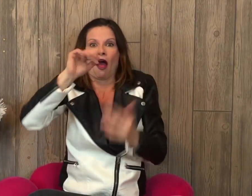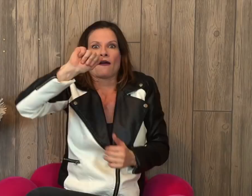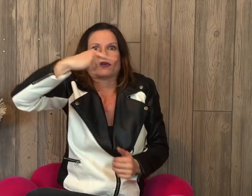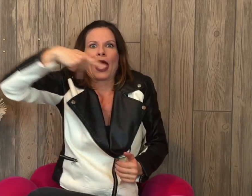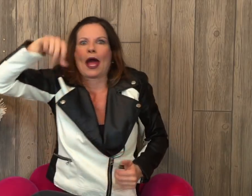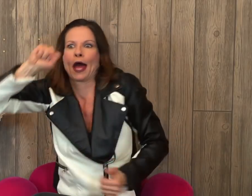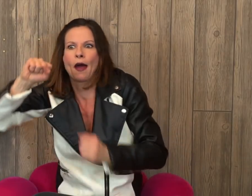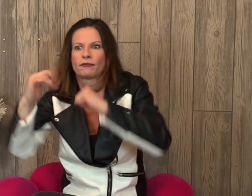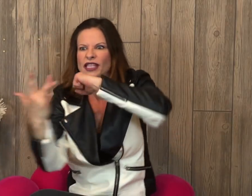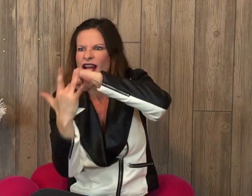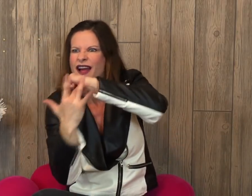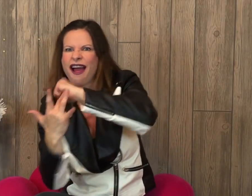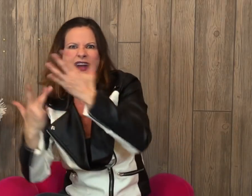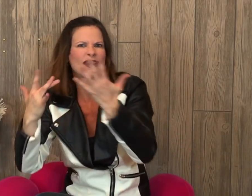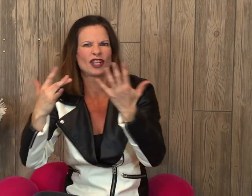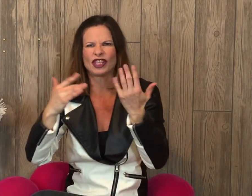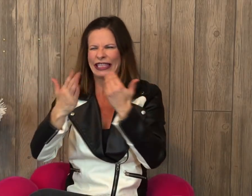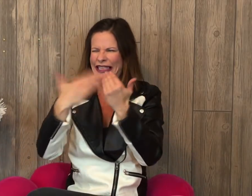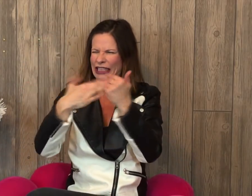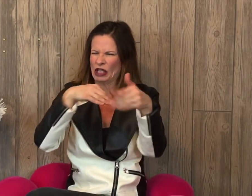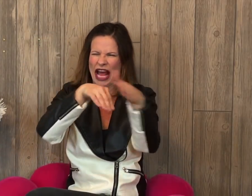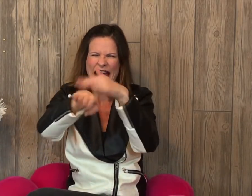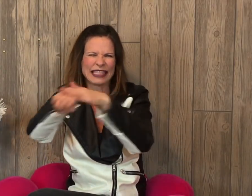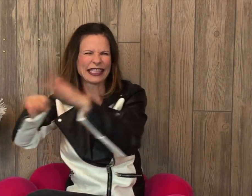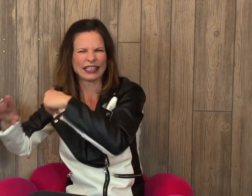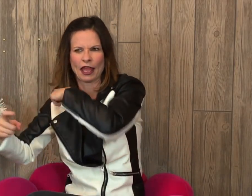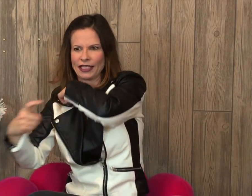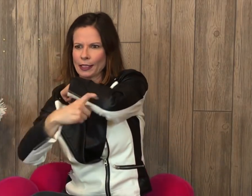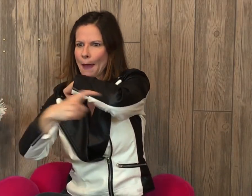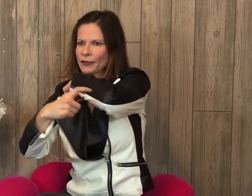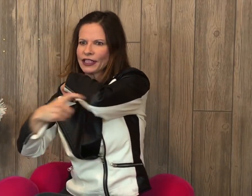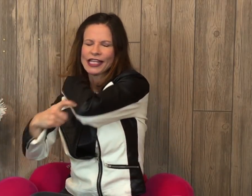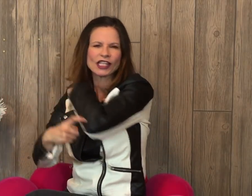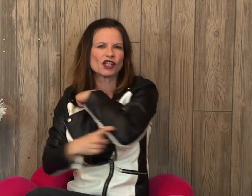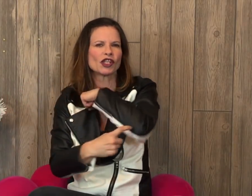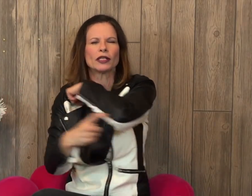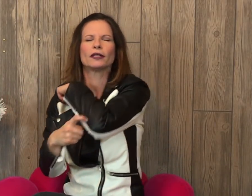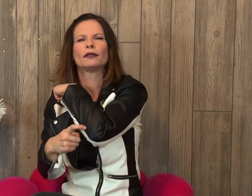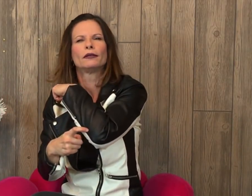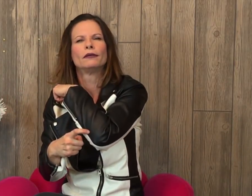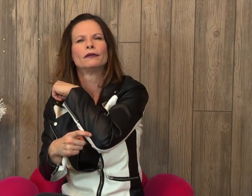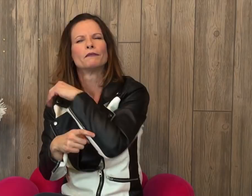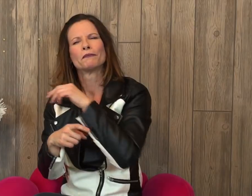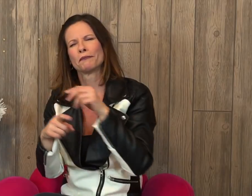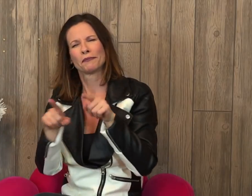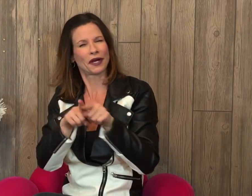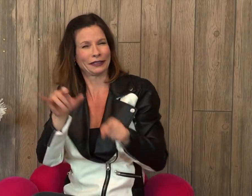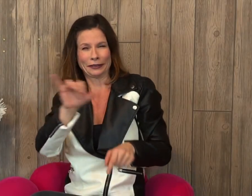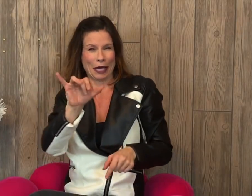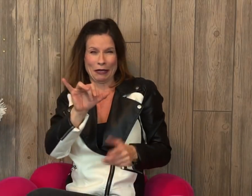choices. There's a lot of apps. Technology makes it so easy to access our temptations.